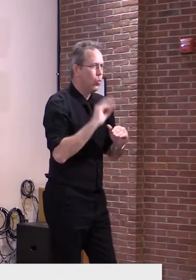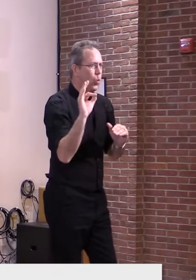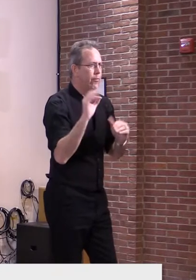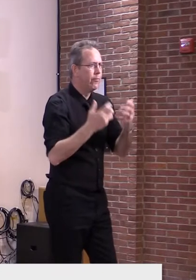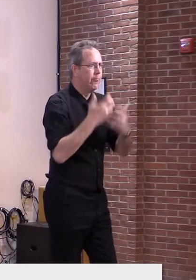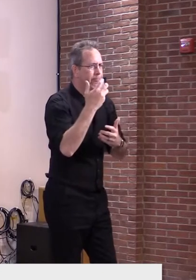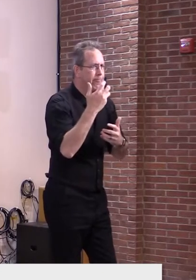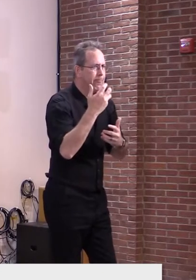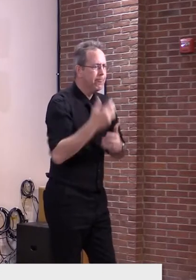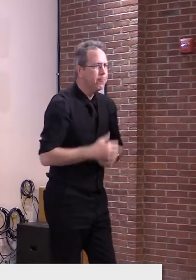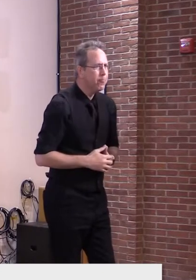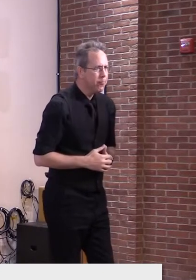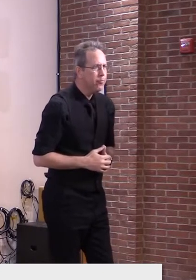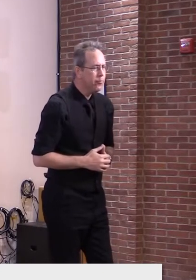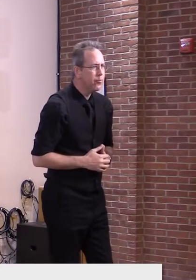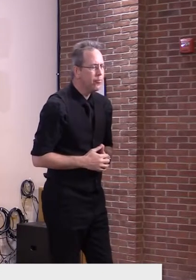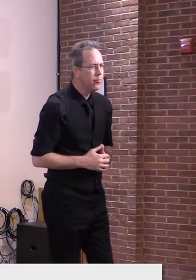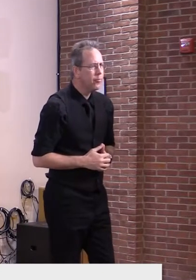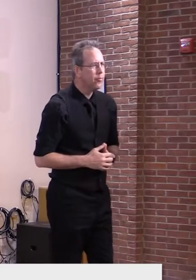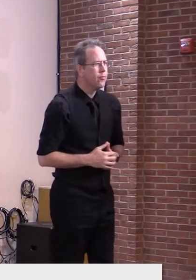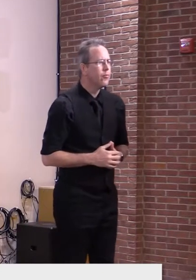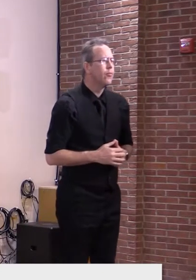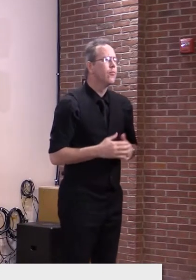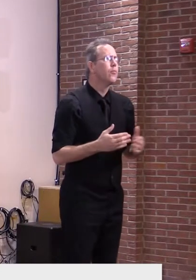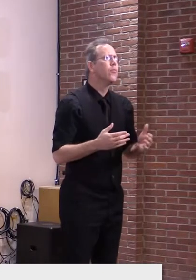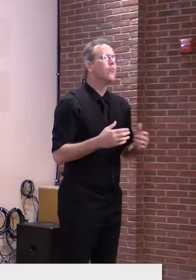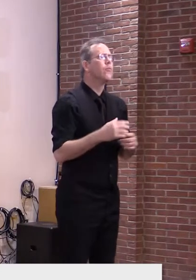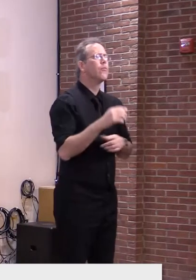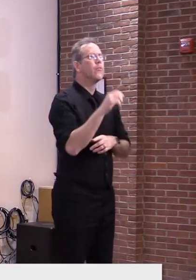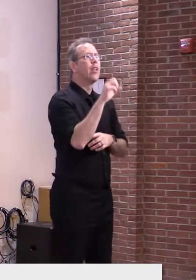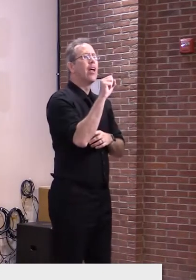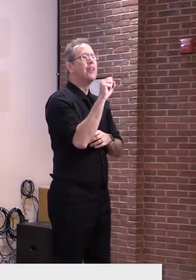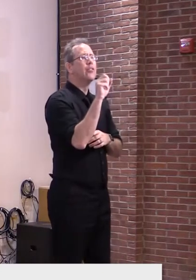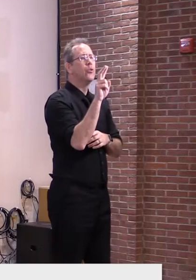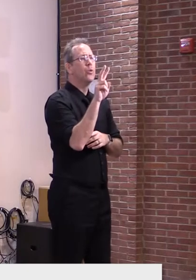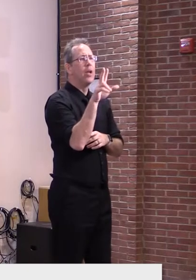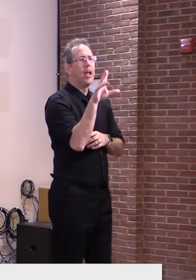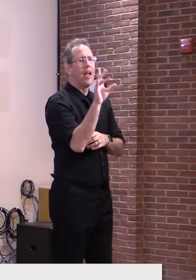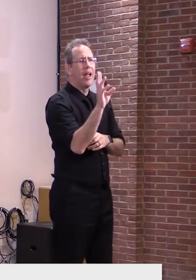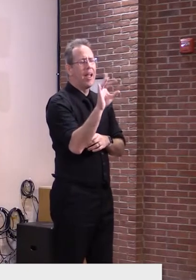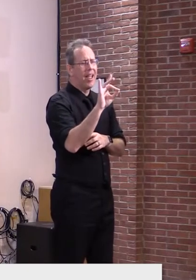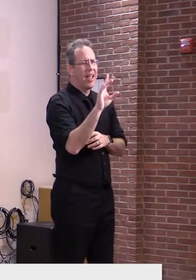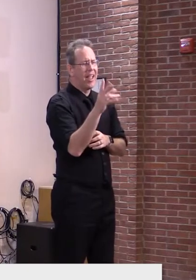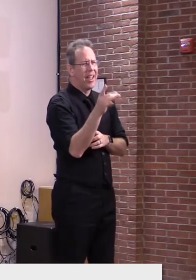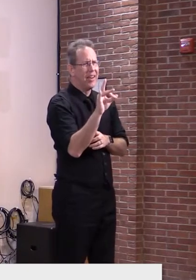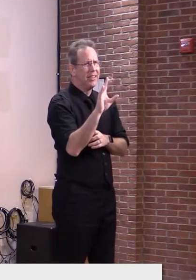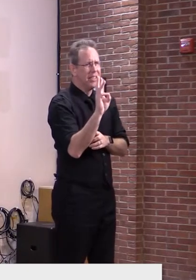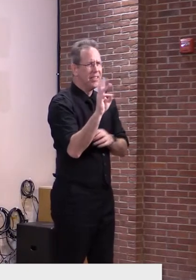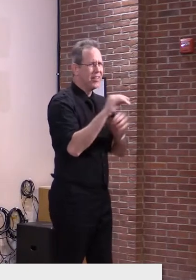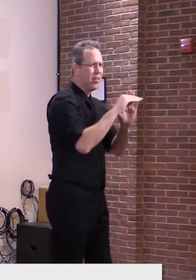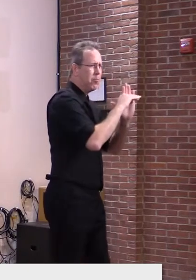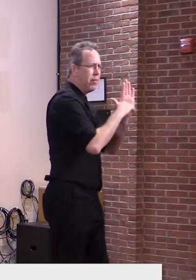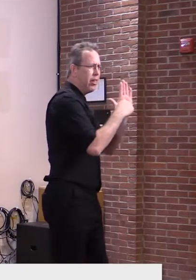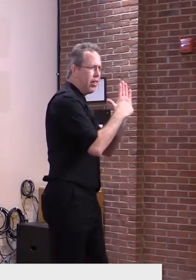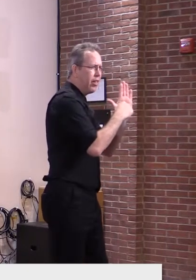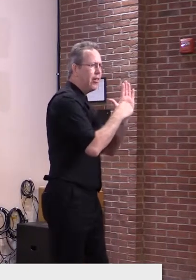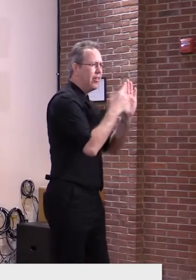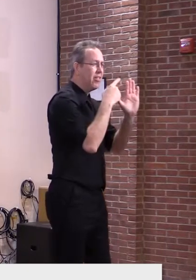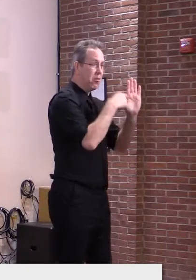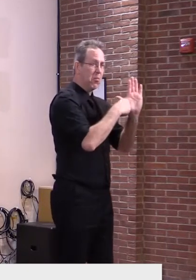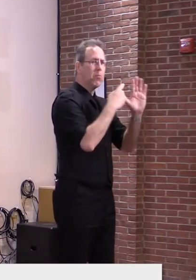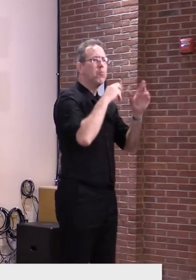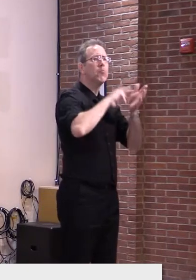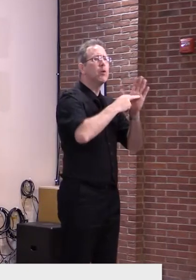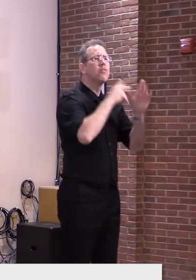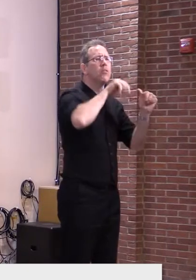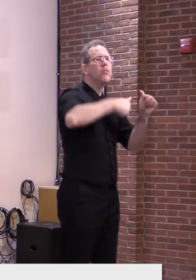So now let's talk about S-286, the pension bill. What does it accomplish? Well, up front, it looks pretty good because you've heard